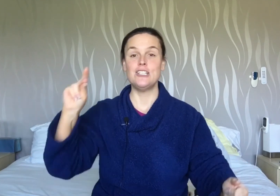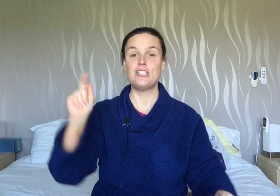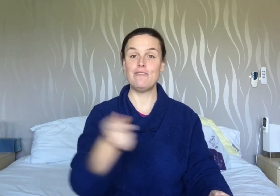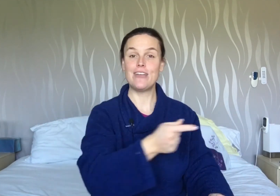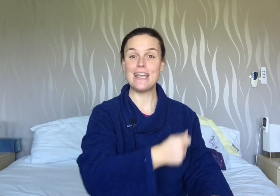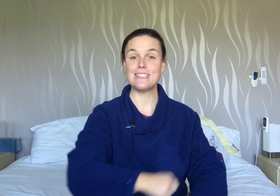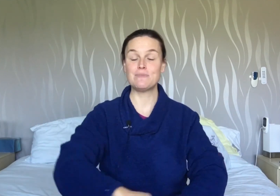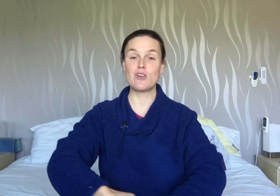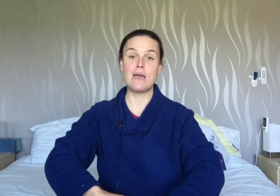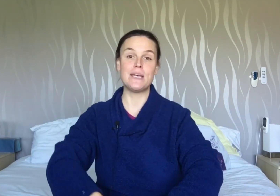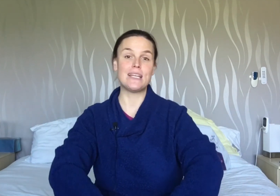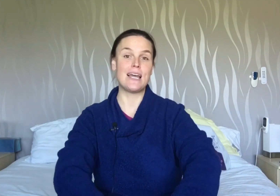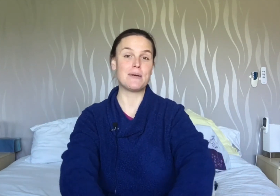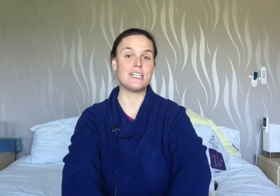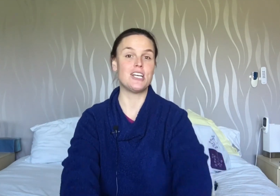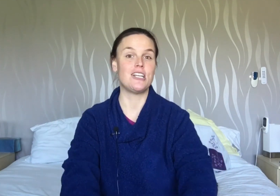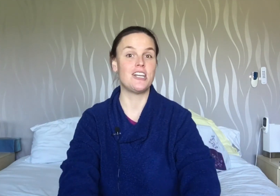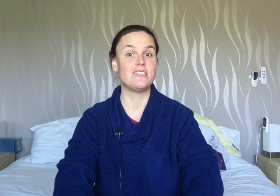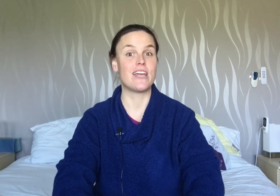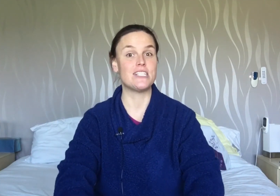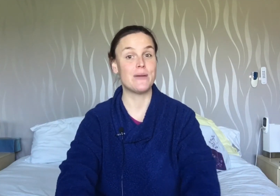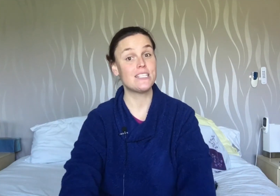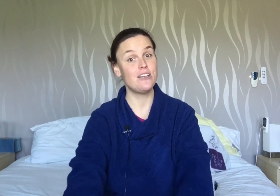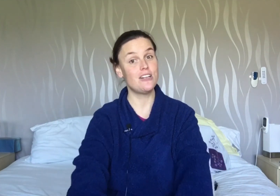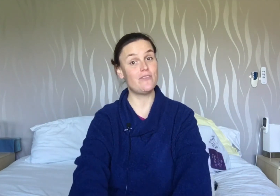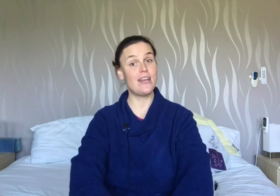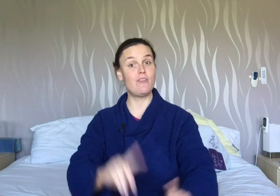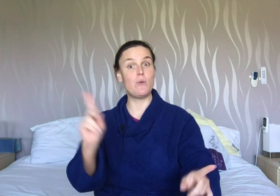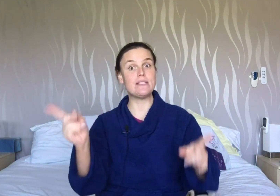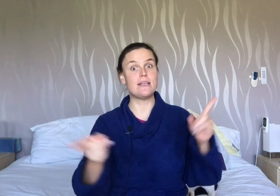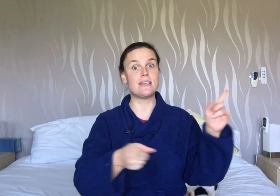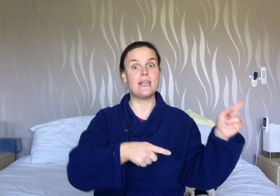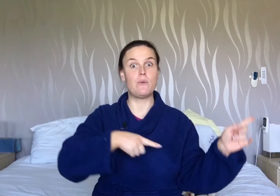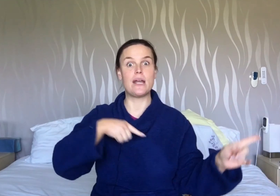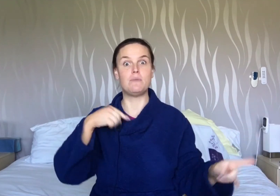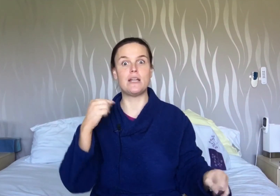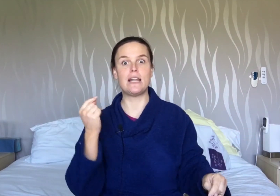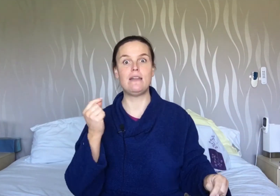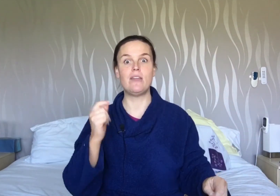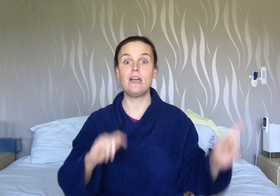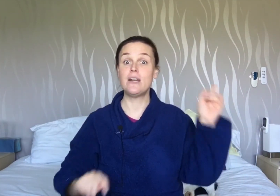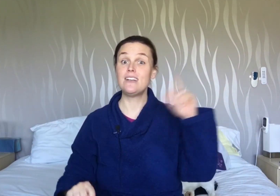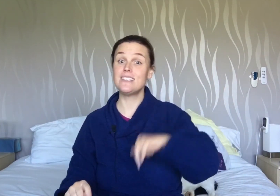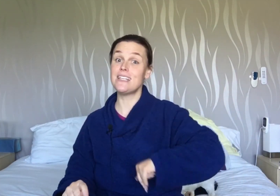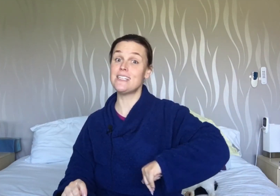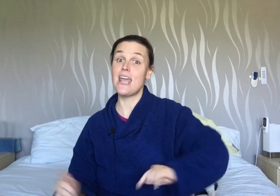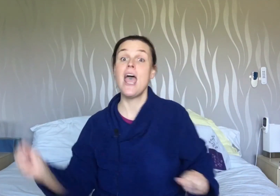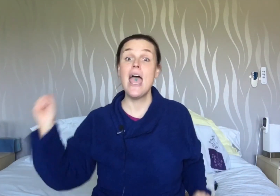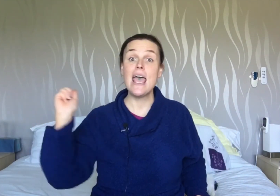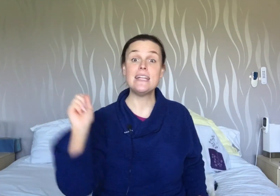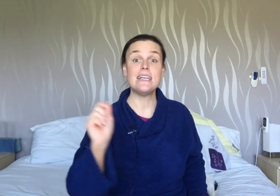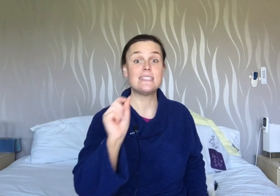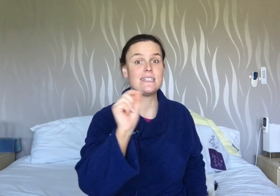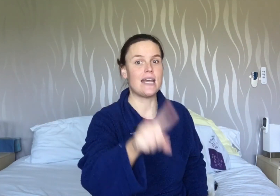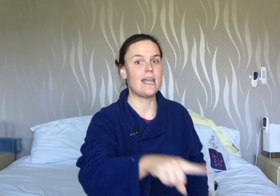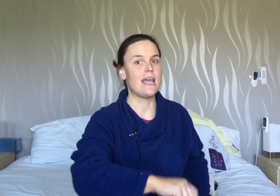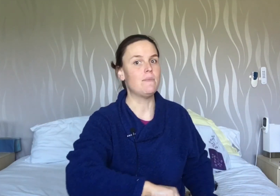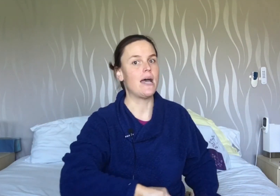Don't forget to subscribe, hit the like button and turn on your notification bell so you're notified every Wednesday and Sunday when I upload a cleaning video. And on a Saturday, it is at 10 a.m. I will